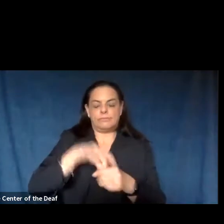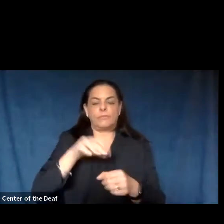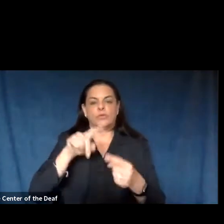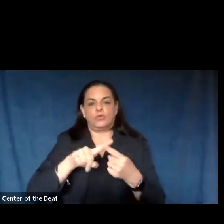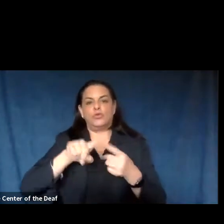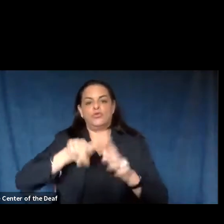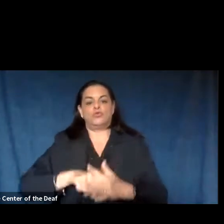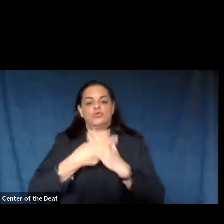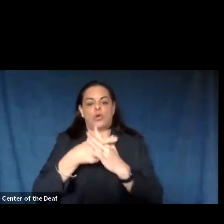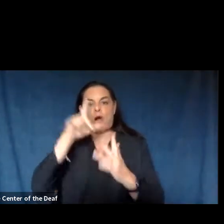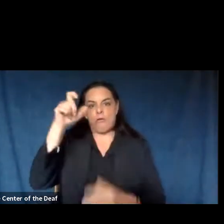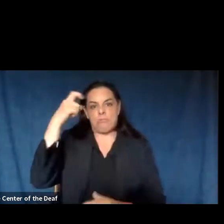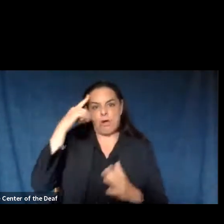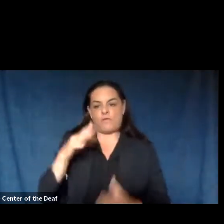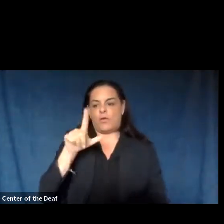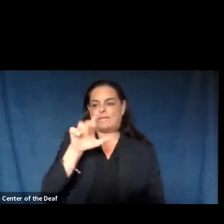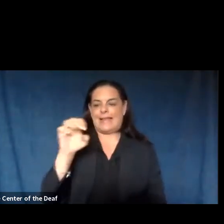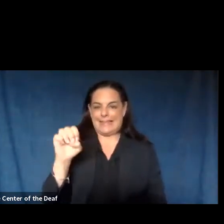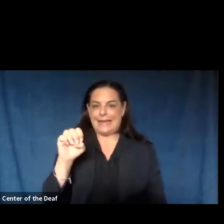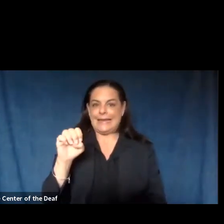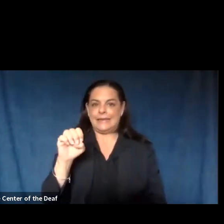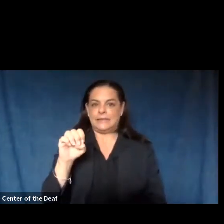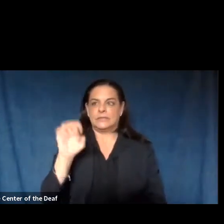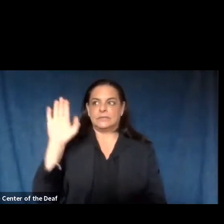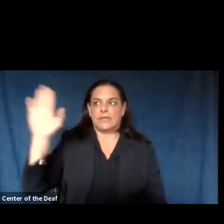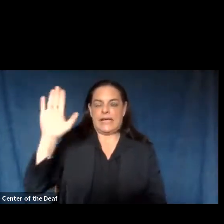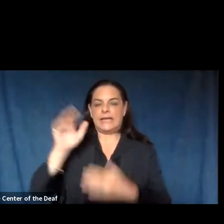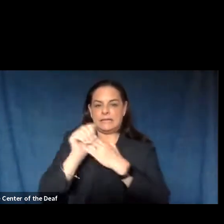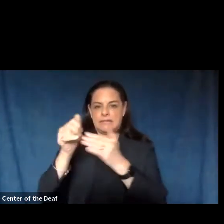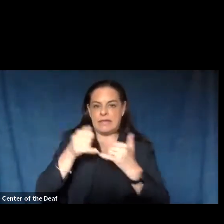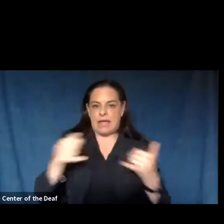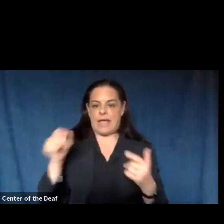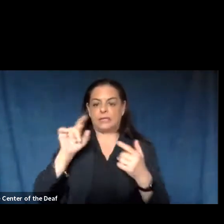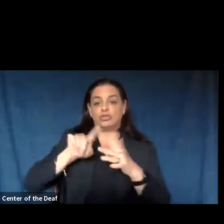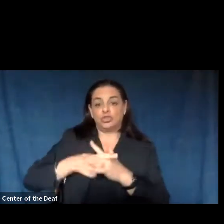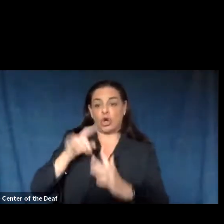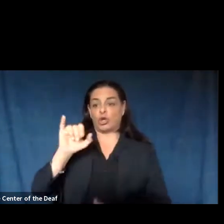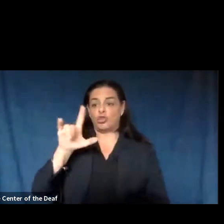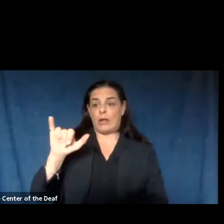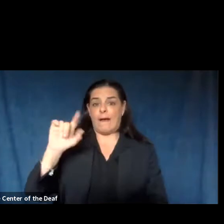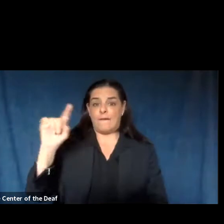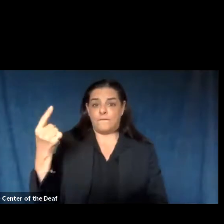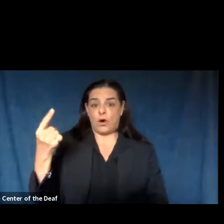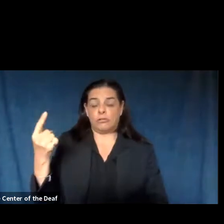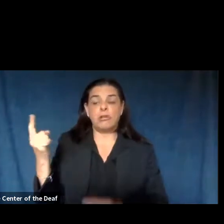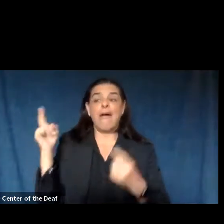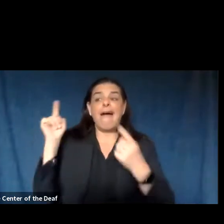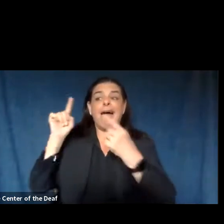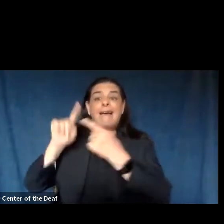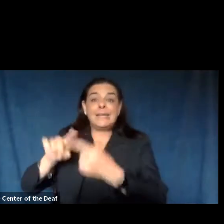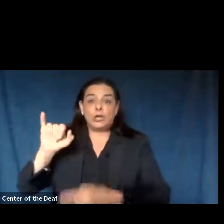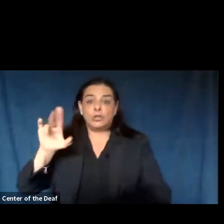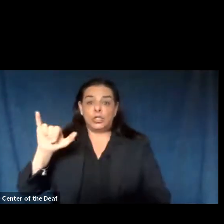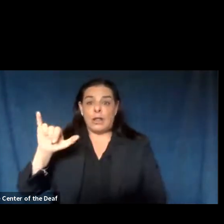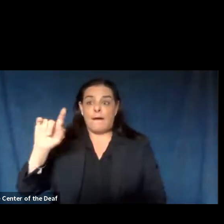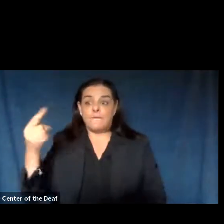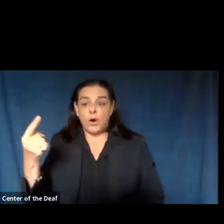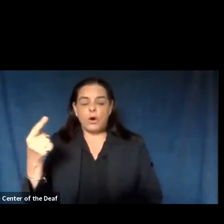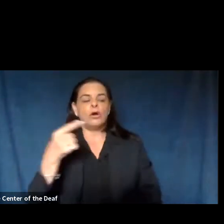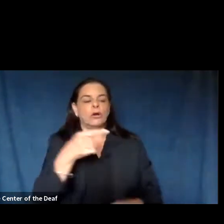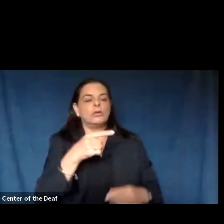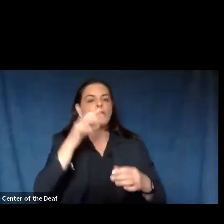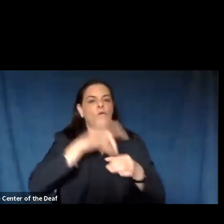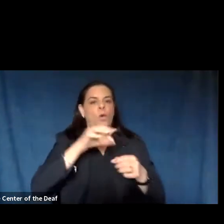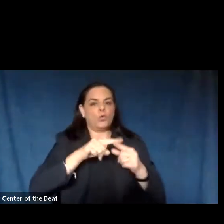1st. Until then, they voted for Knox County to continue to operate under the local reopening